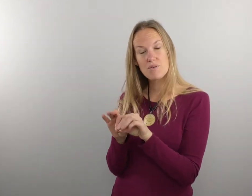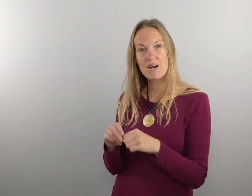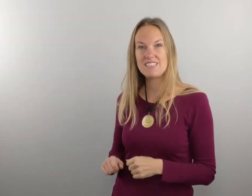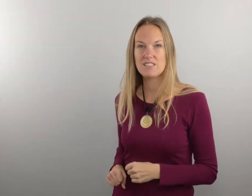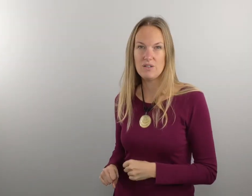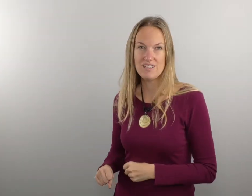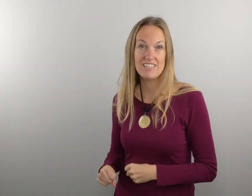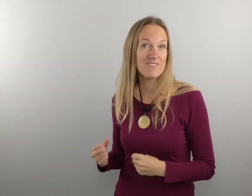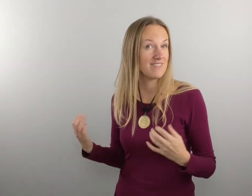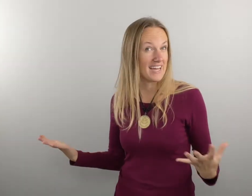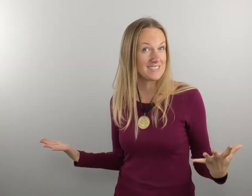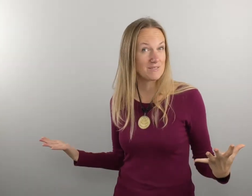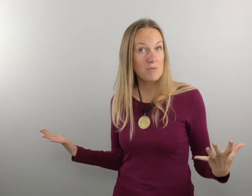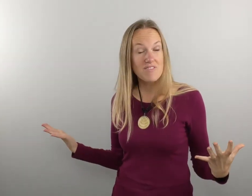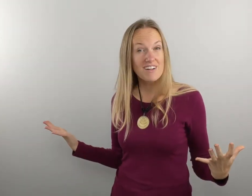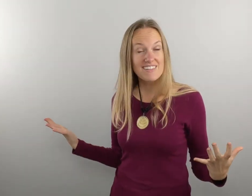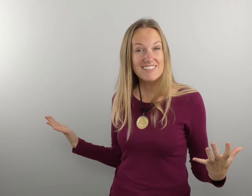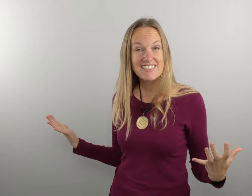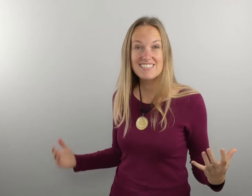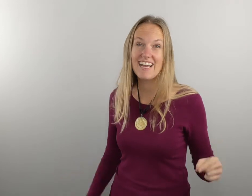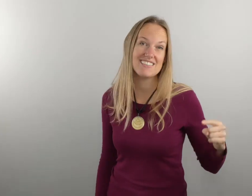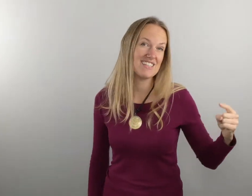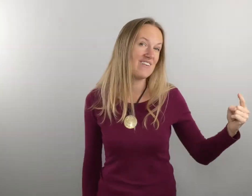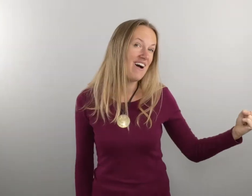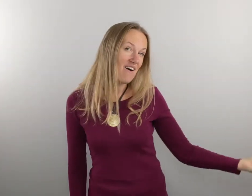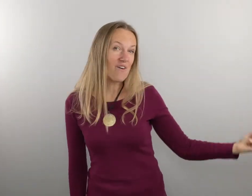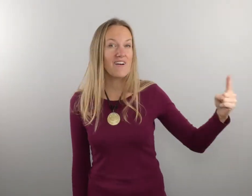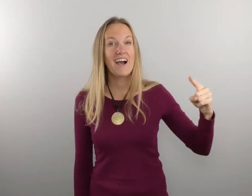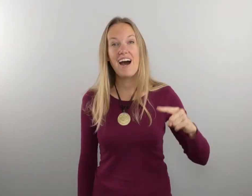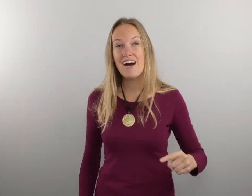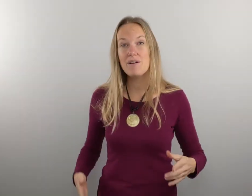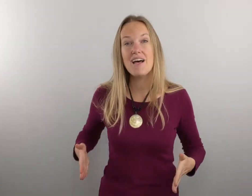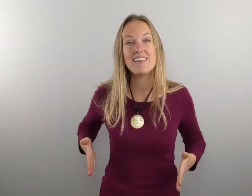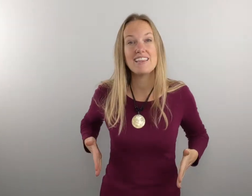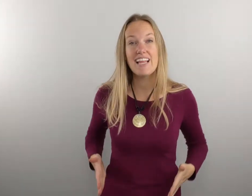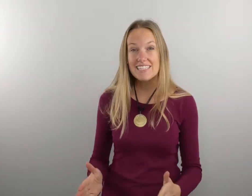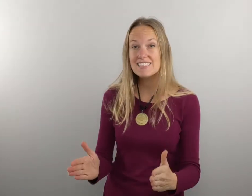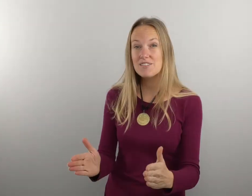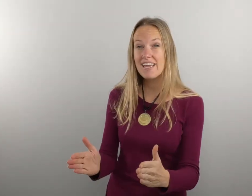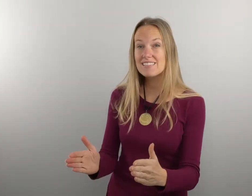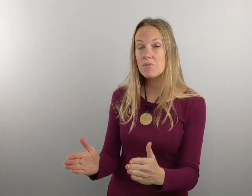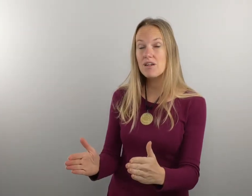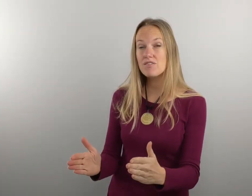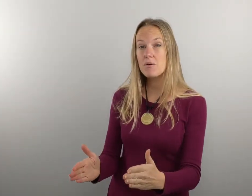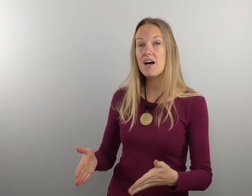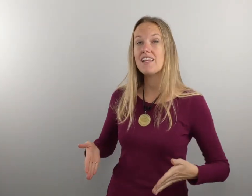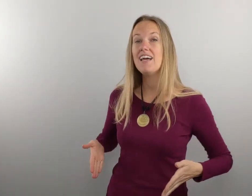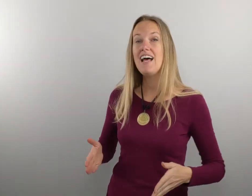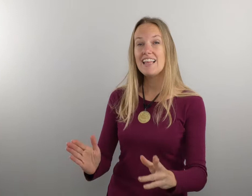Christ the Lord. That's what we've already learned yesterday. So, oh, come, and then let, 2 hands coming out from your body.